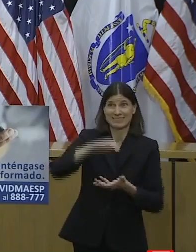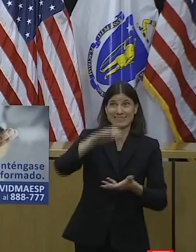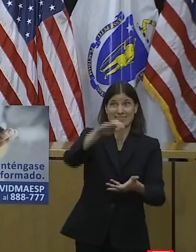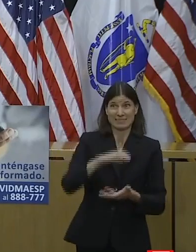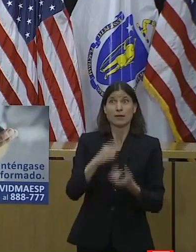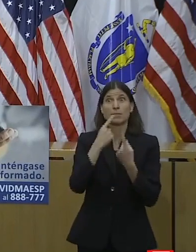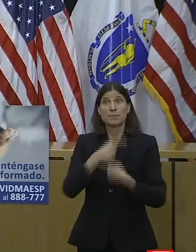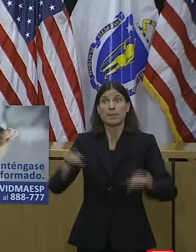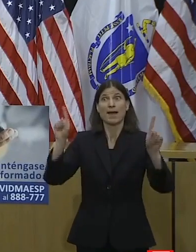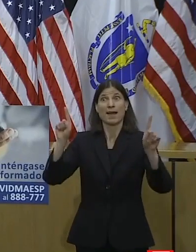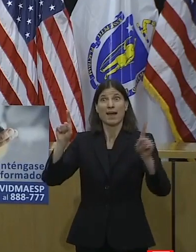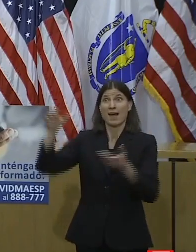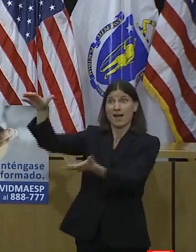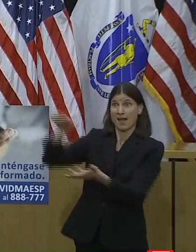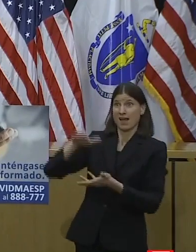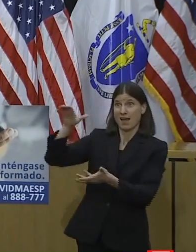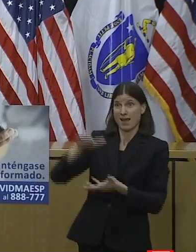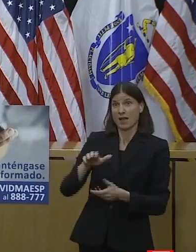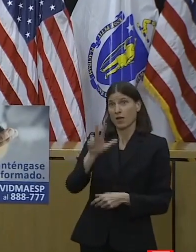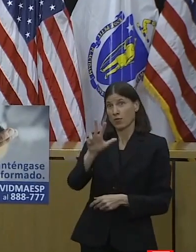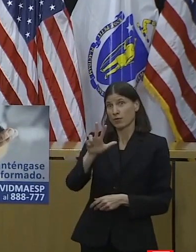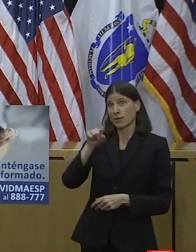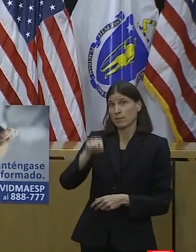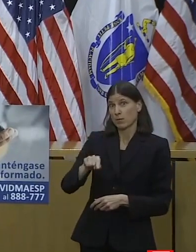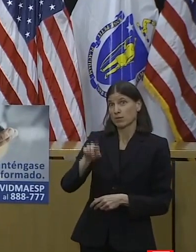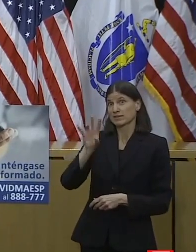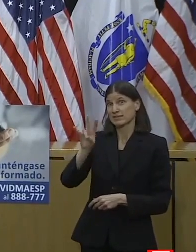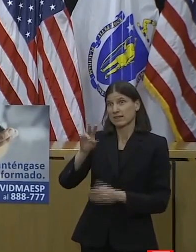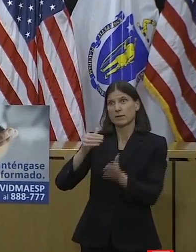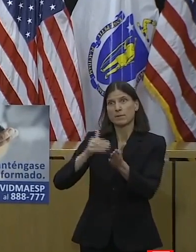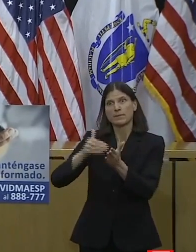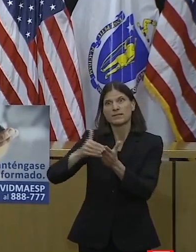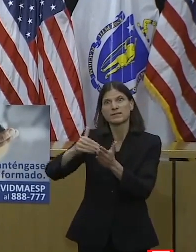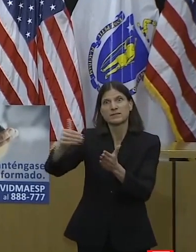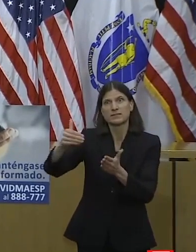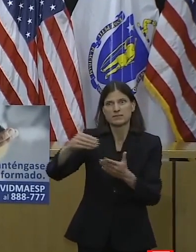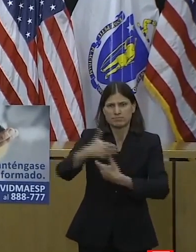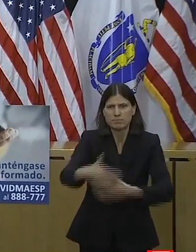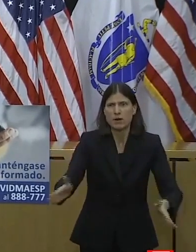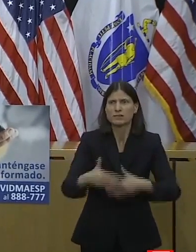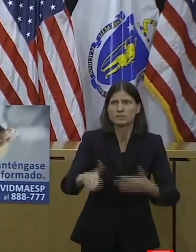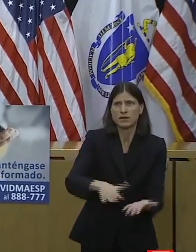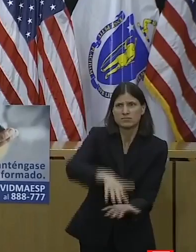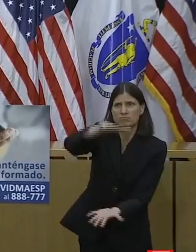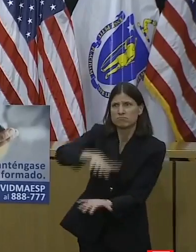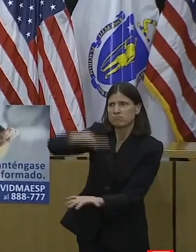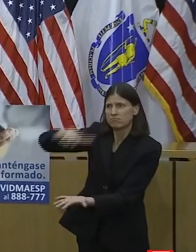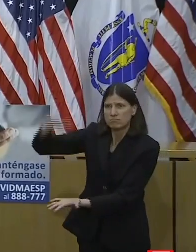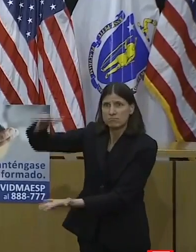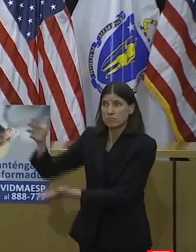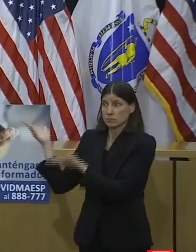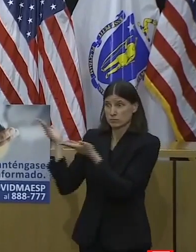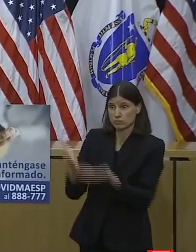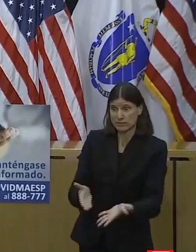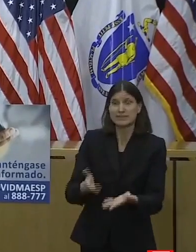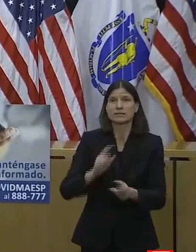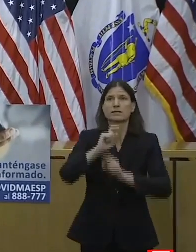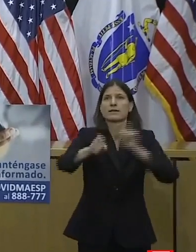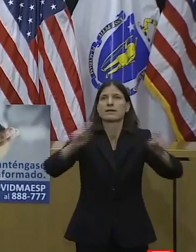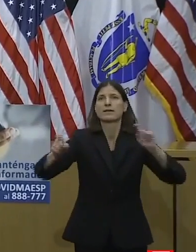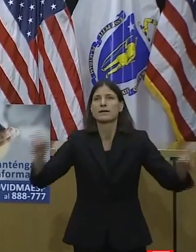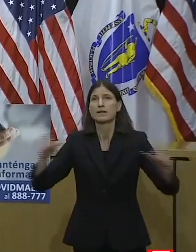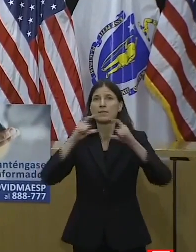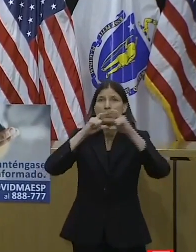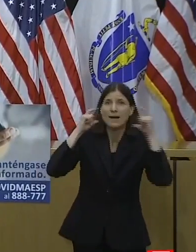nursing homes, community health centers, public safety personnel, local boards of health, and state agencies. This includes